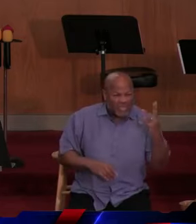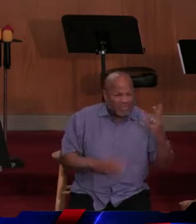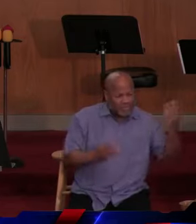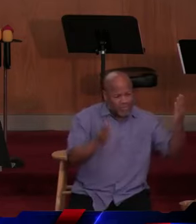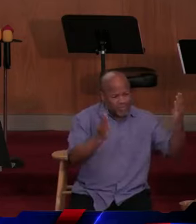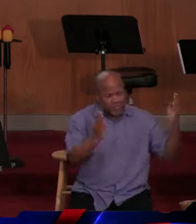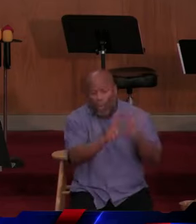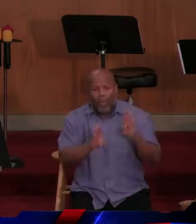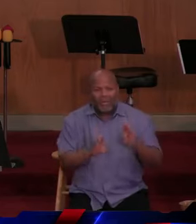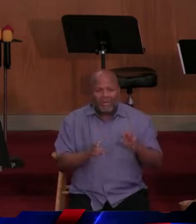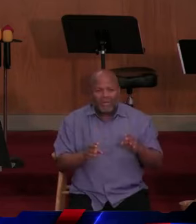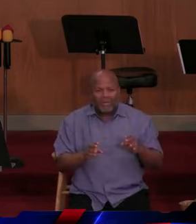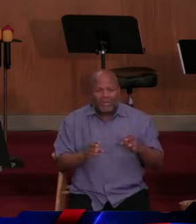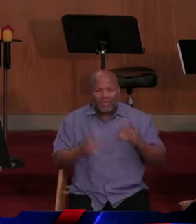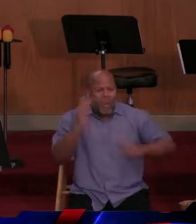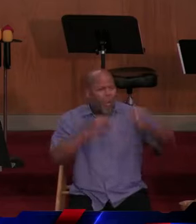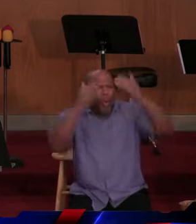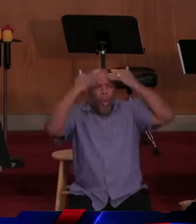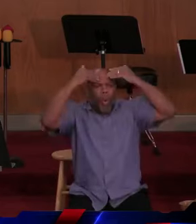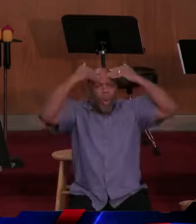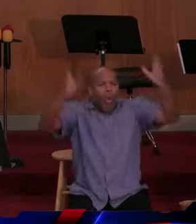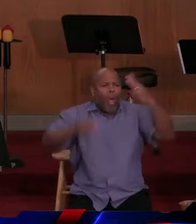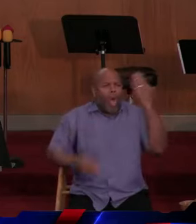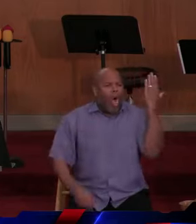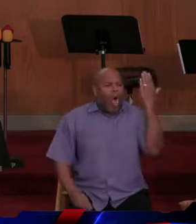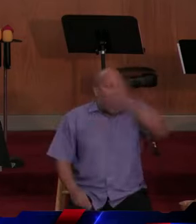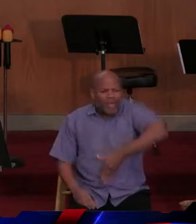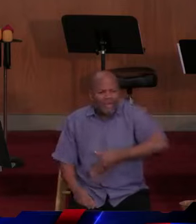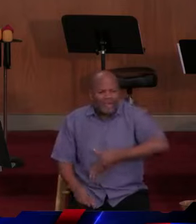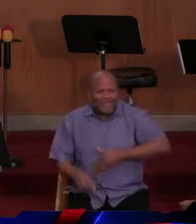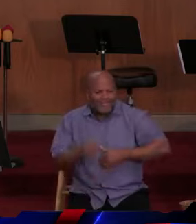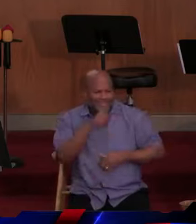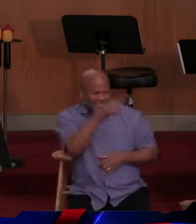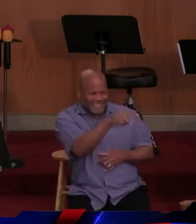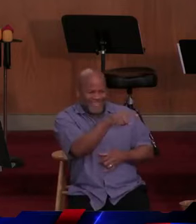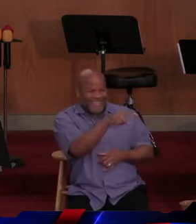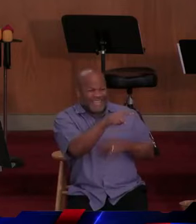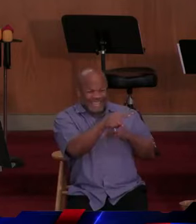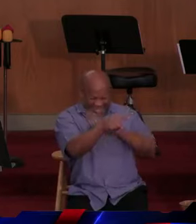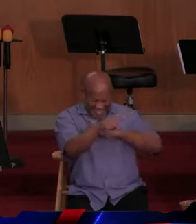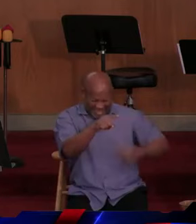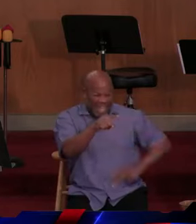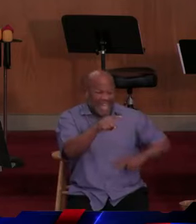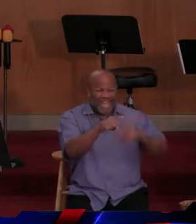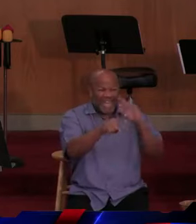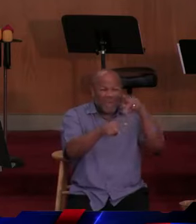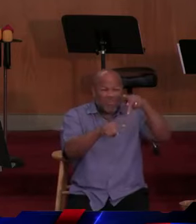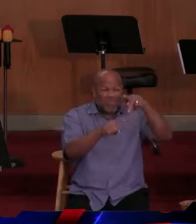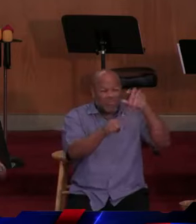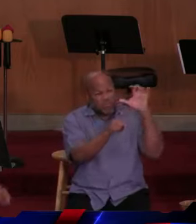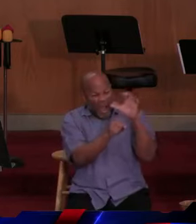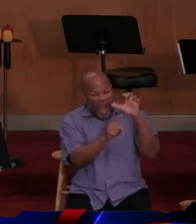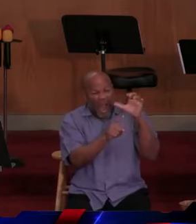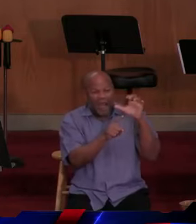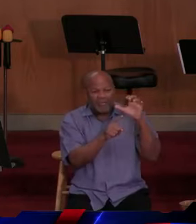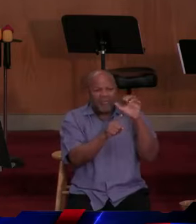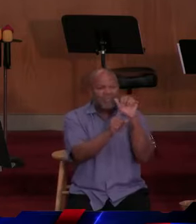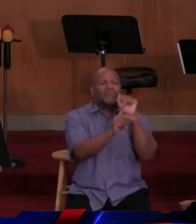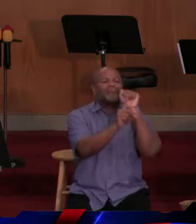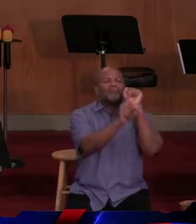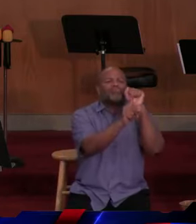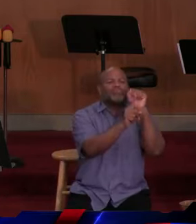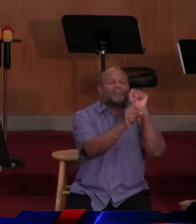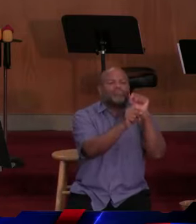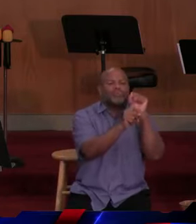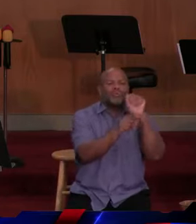Imagine that, in the height of Thriller success, the king of pop knocks on your door and you didn't even know